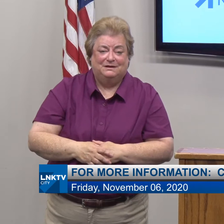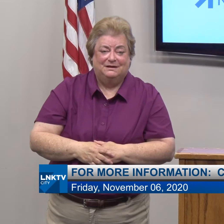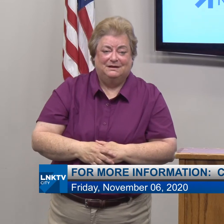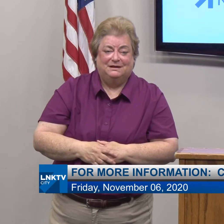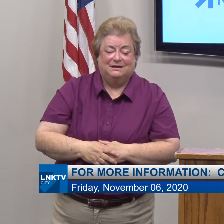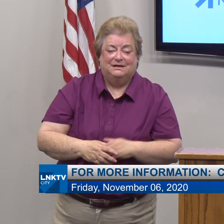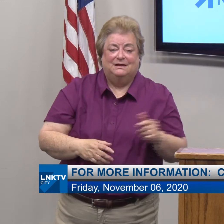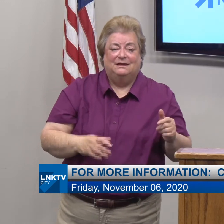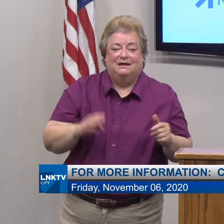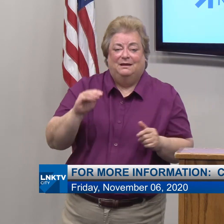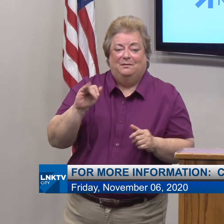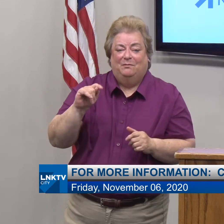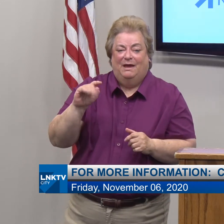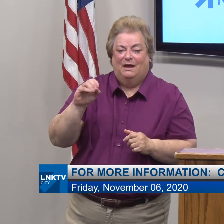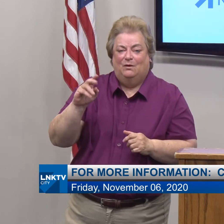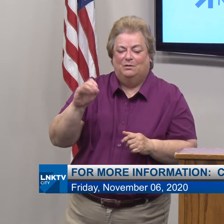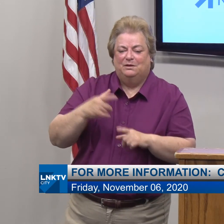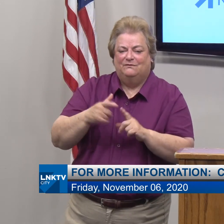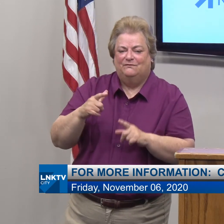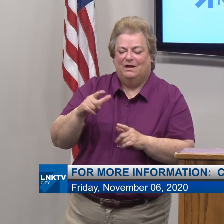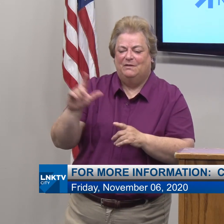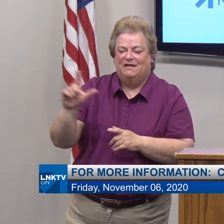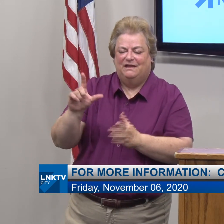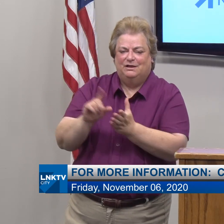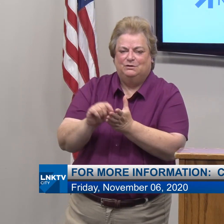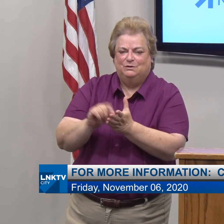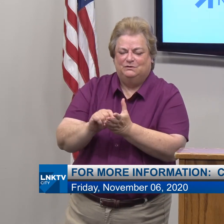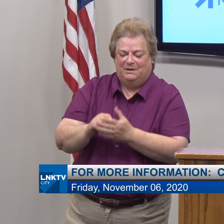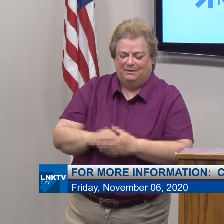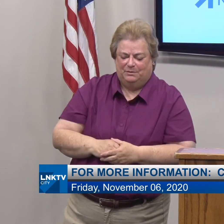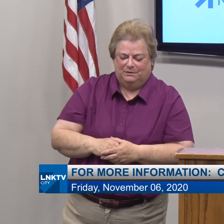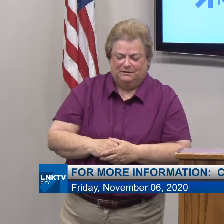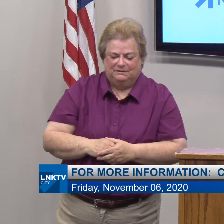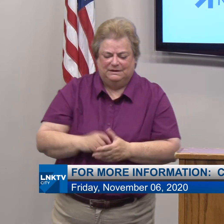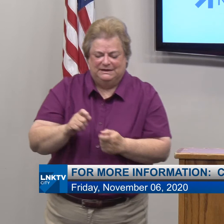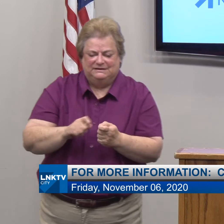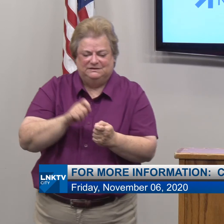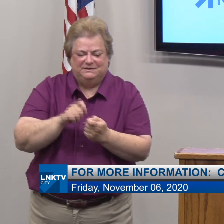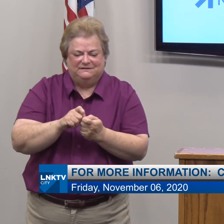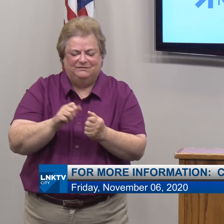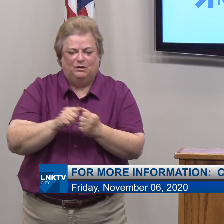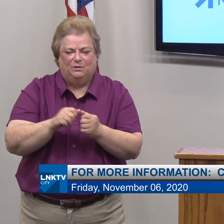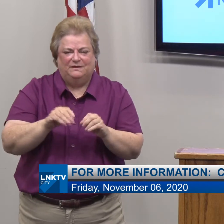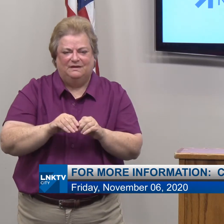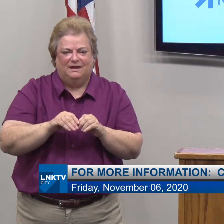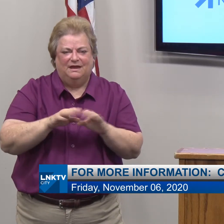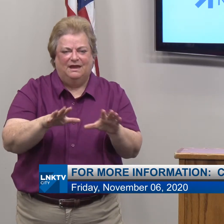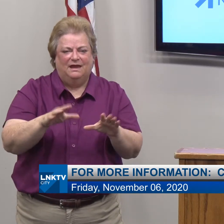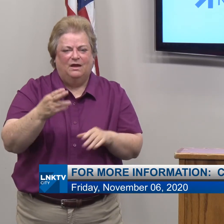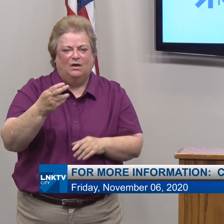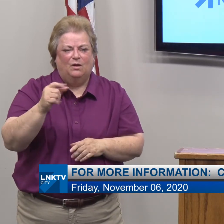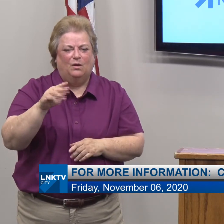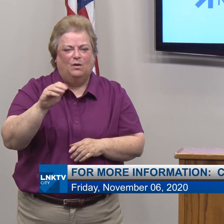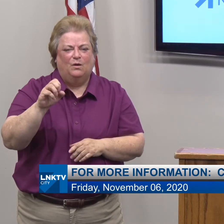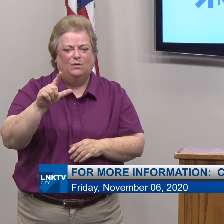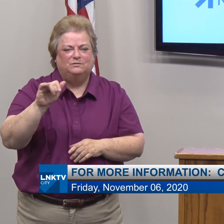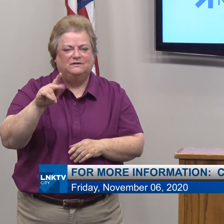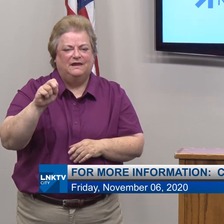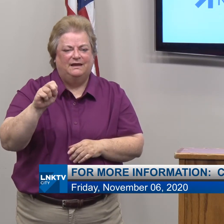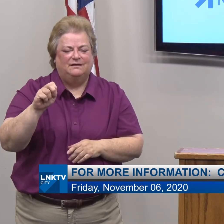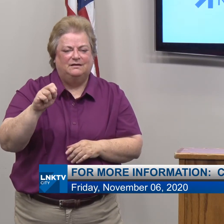Director Lopez, this is Matt Olberding with the Journal-Star. I have a couple of questions specifically about the outbreak at Holmes Lake Rehabilitation